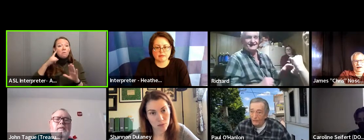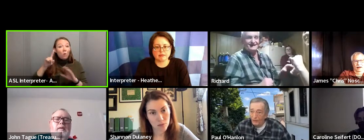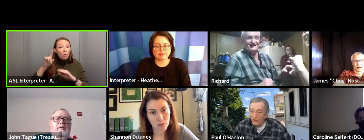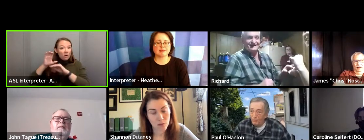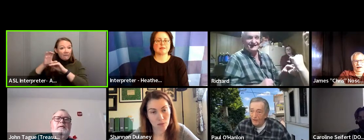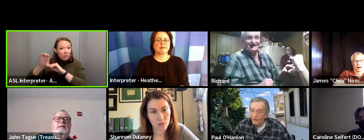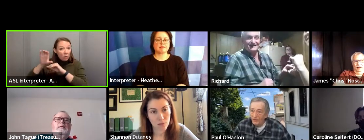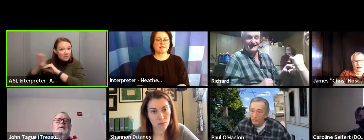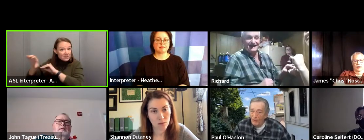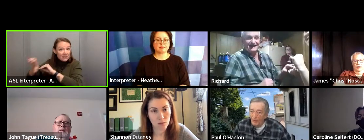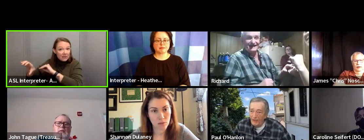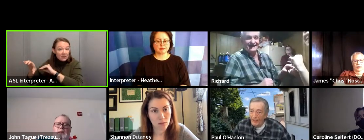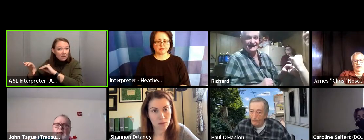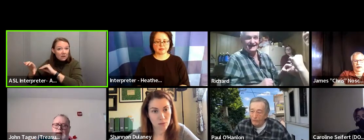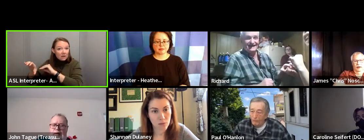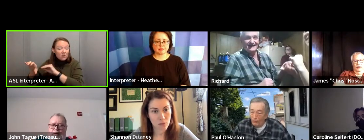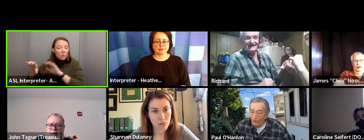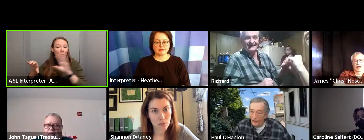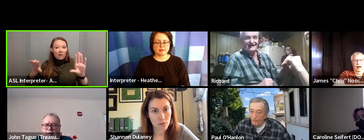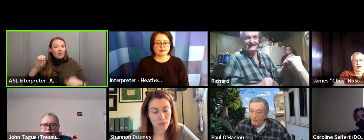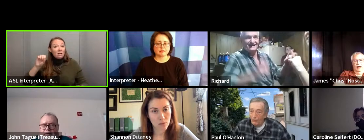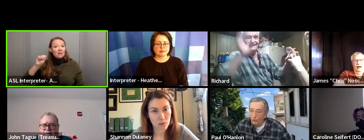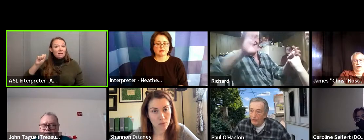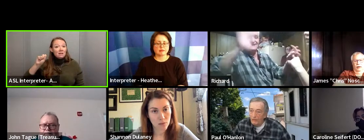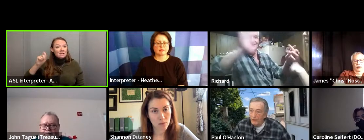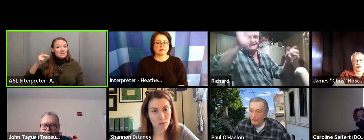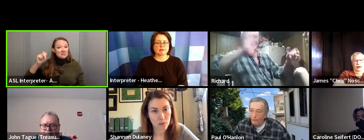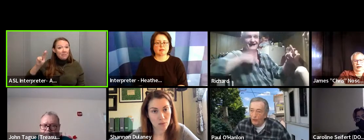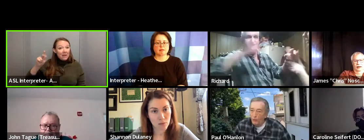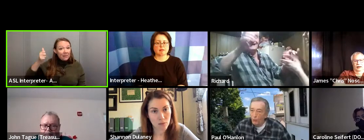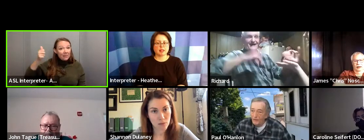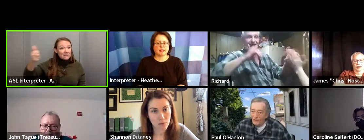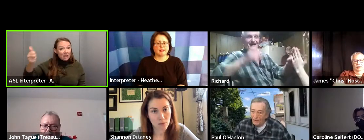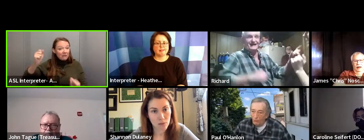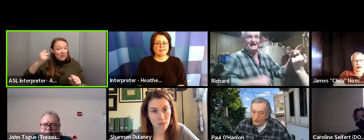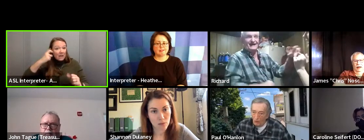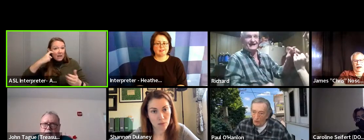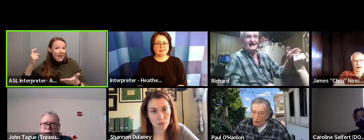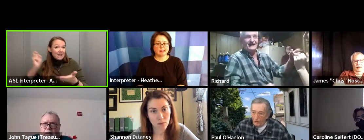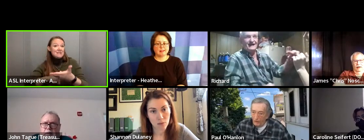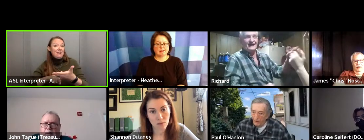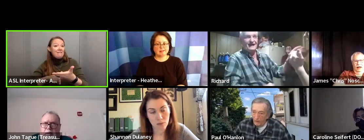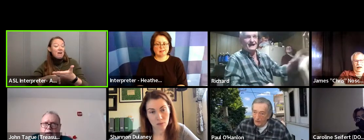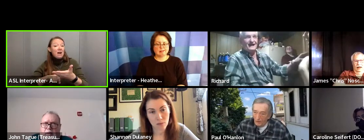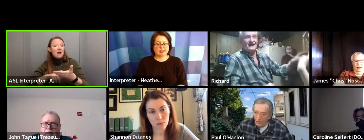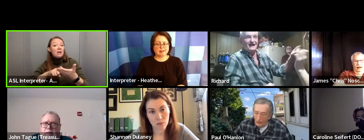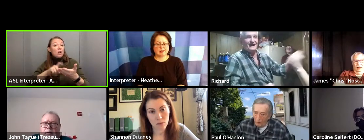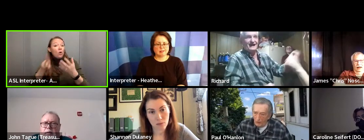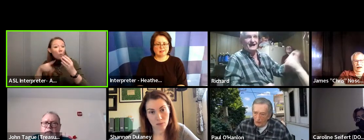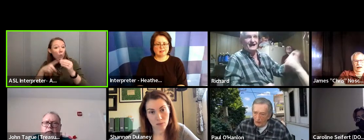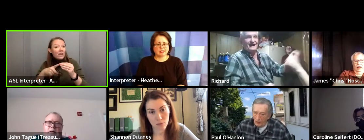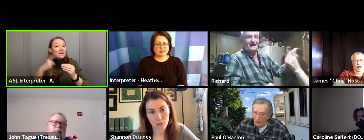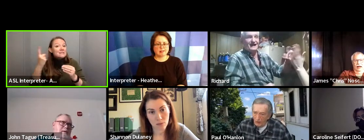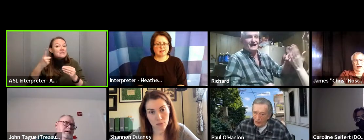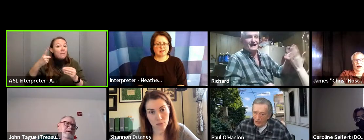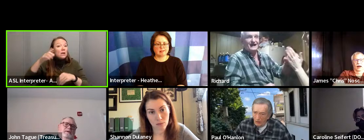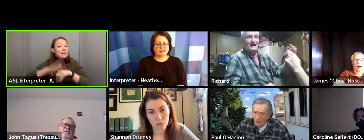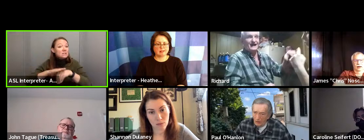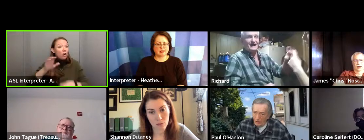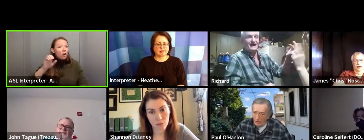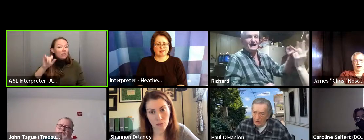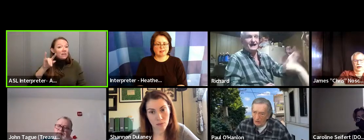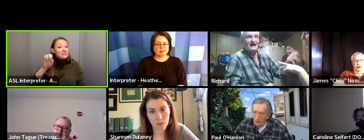enforcement, does SPIN have the ability to identify when someone's on a sidewalk?